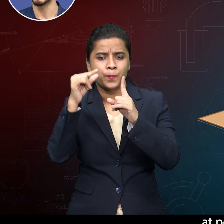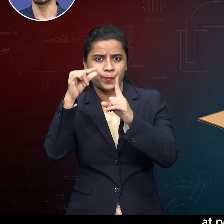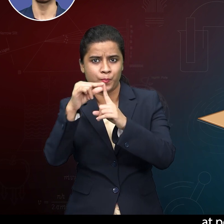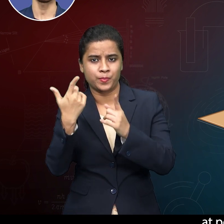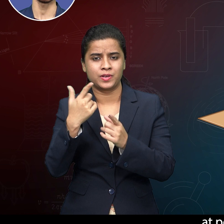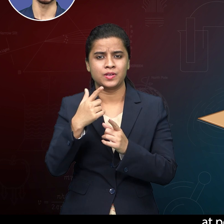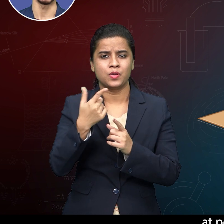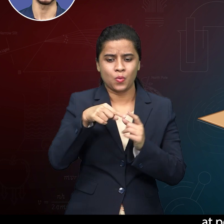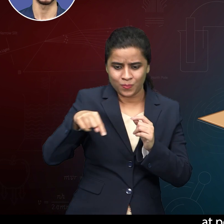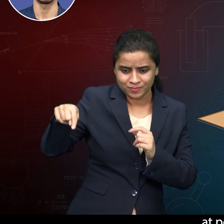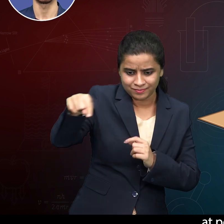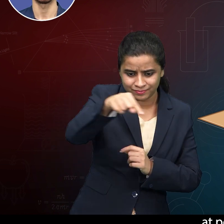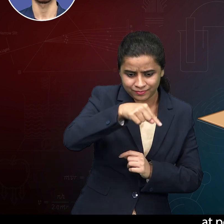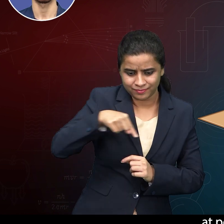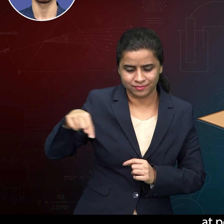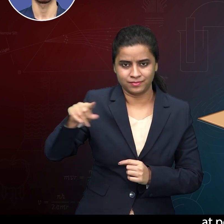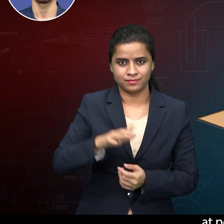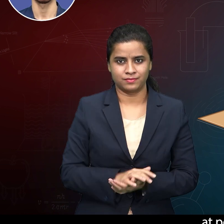P over a circle.